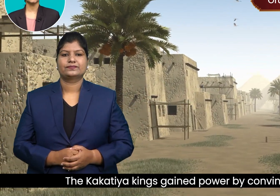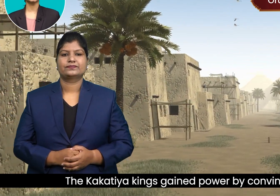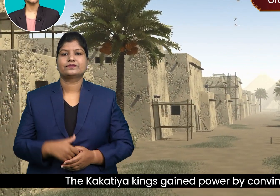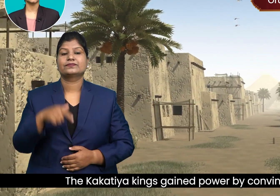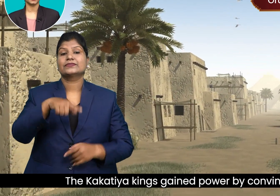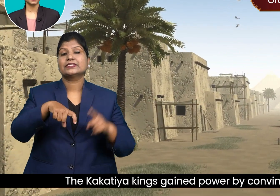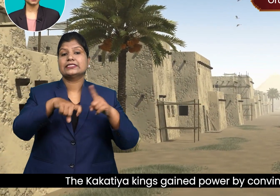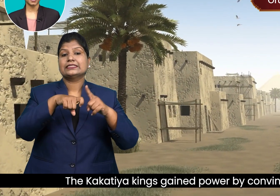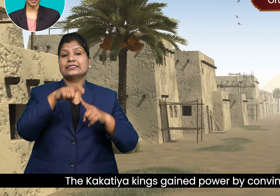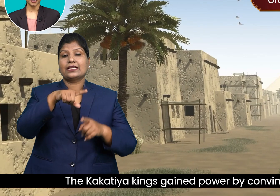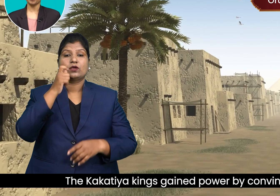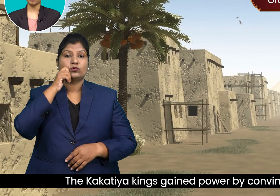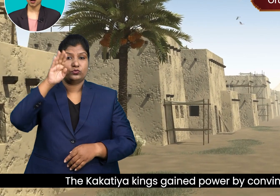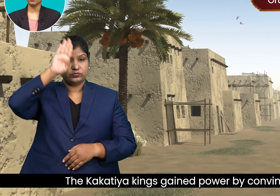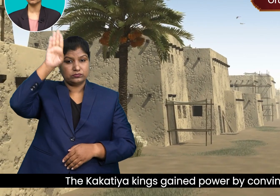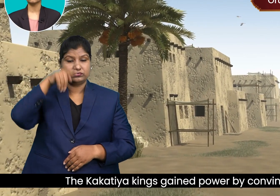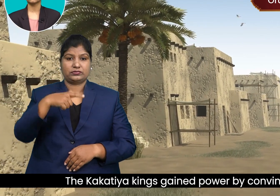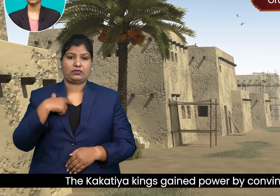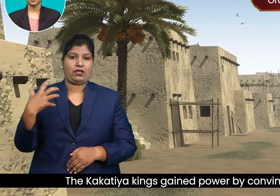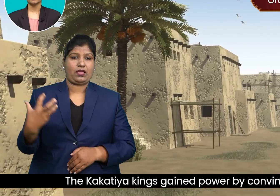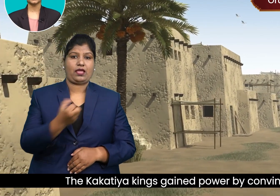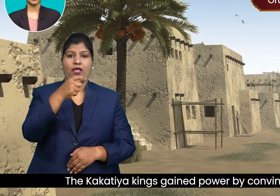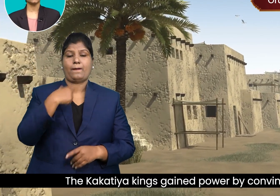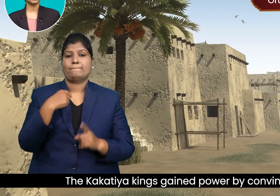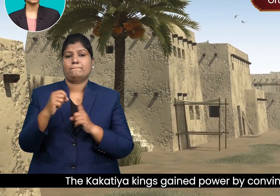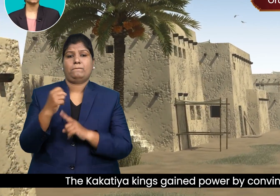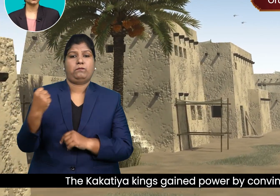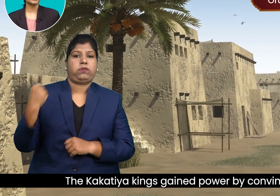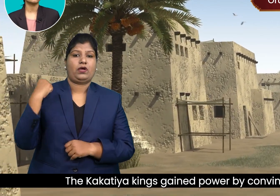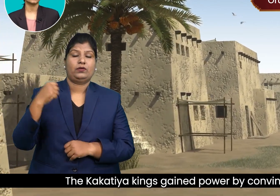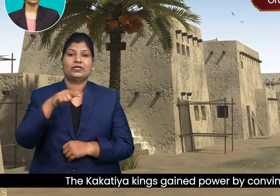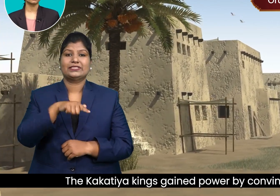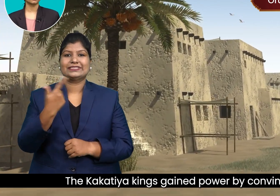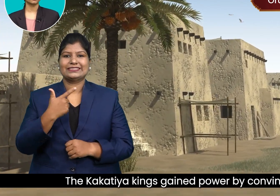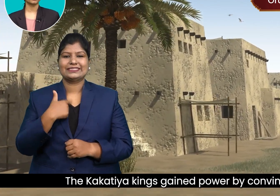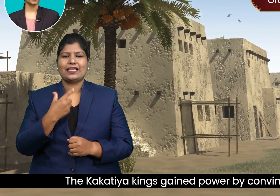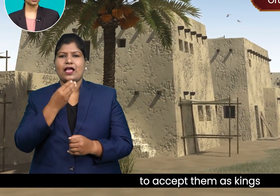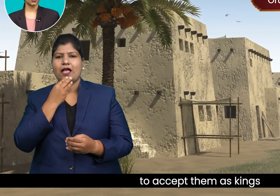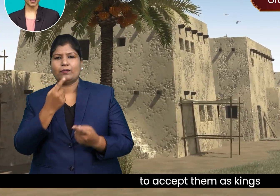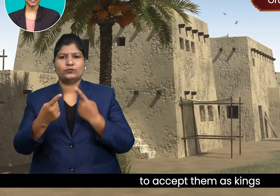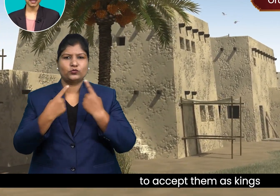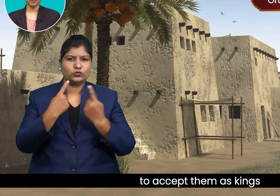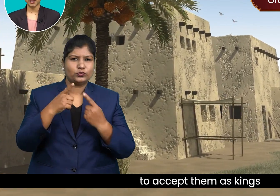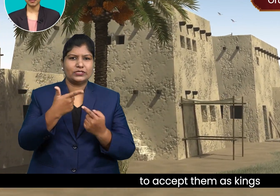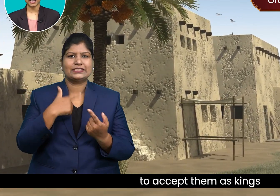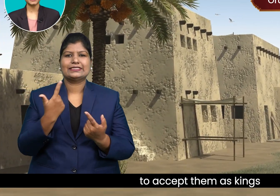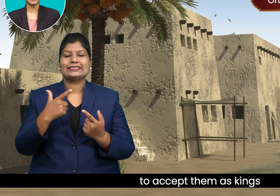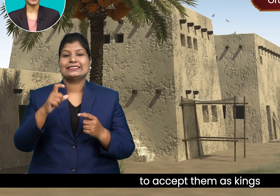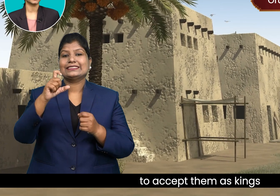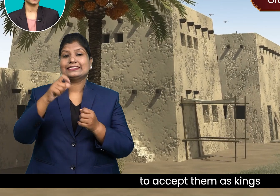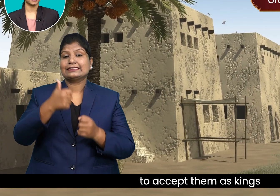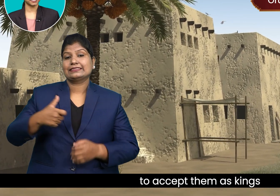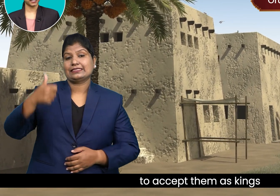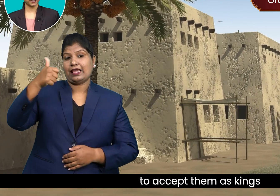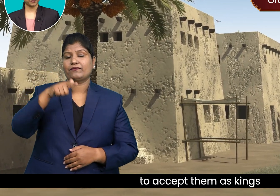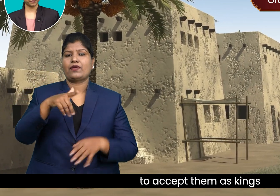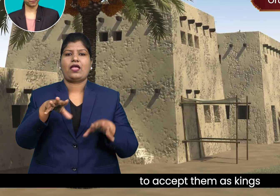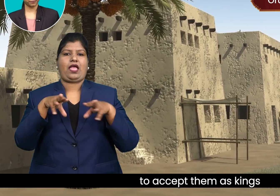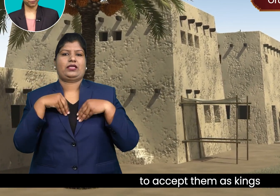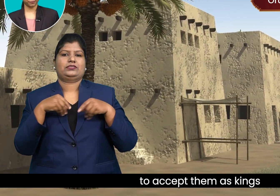The Kakatiya kings gained power by convincing chiefs to accept them as